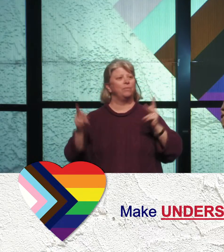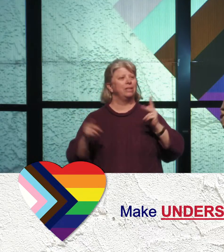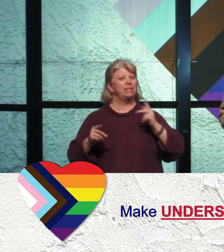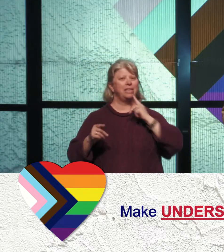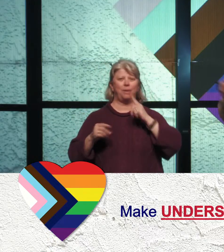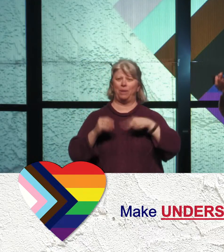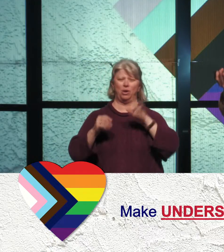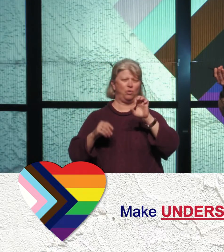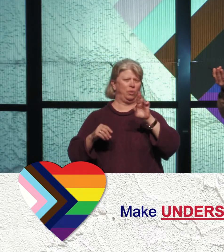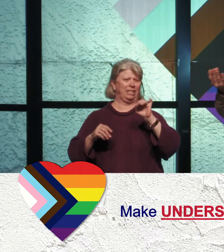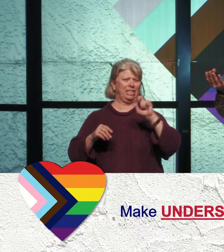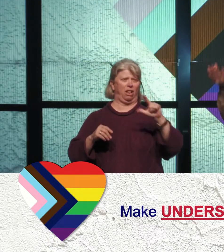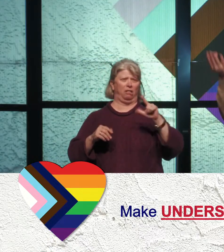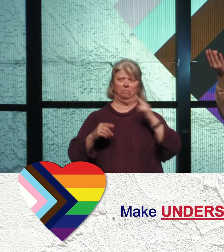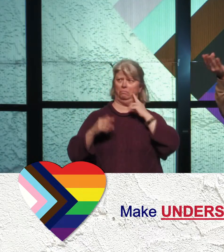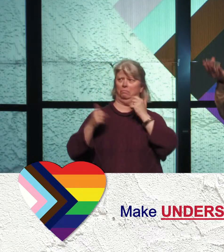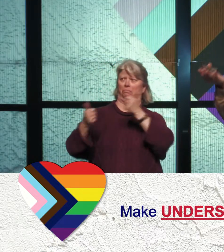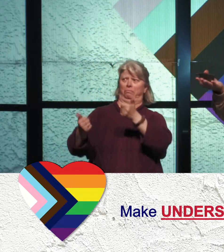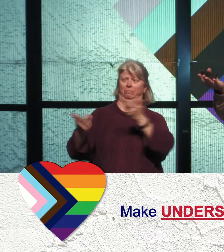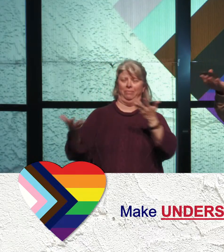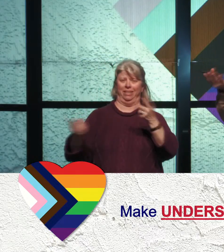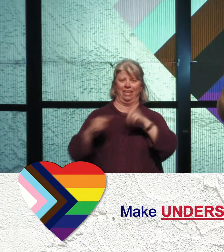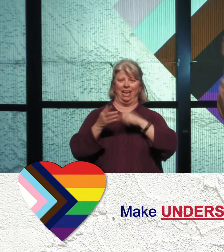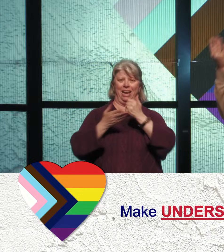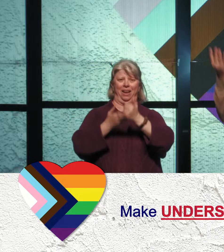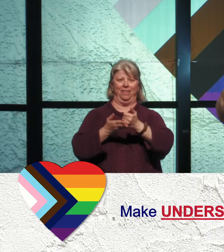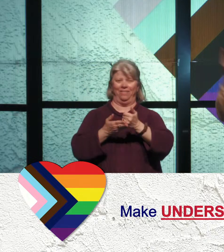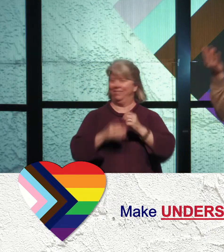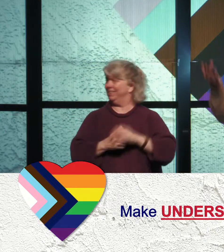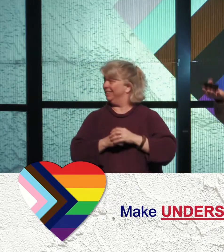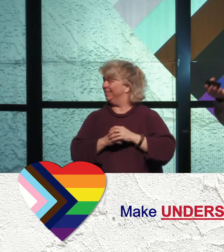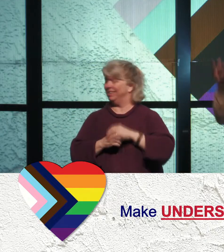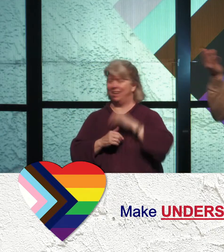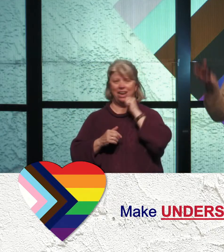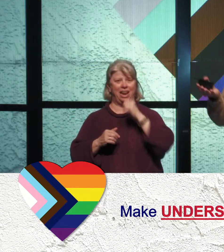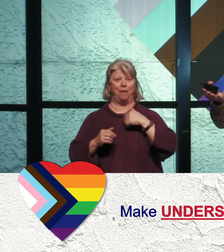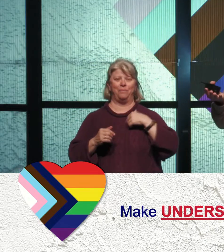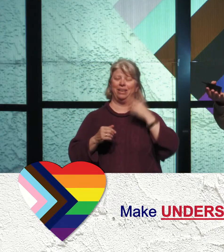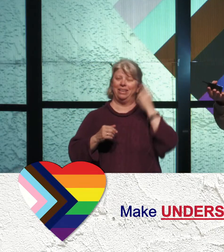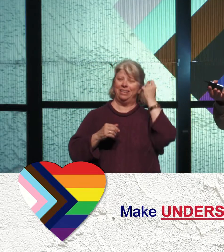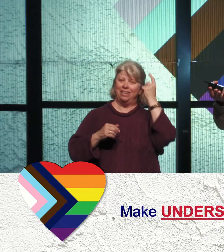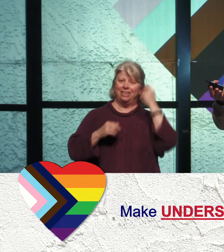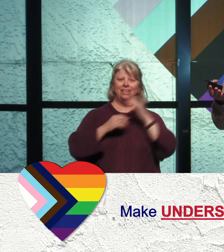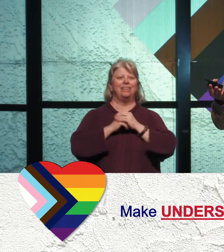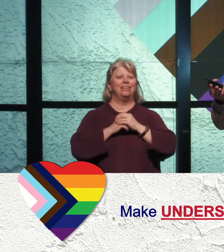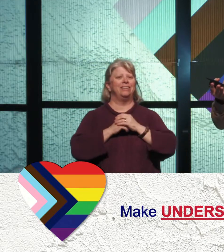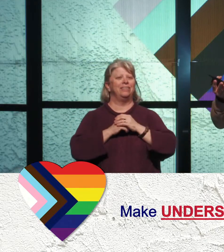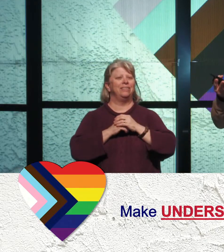about crystals. I'm like, go for it. I just can't help you. Like it's not my jam. I don't know.